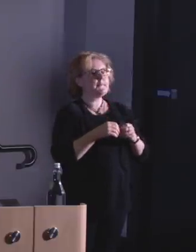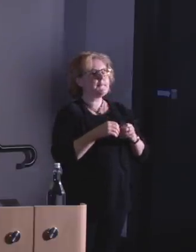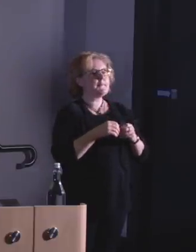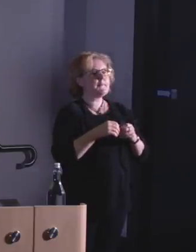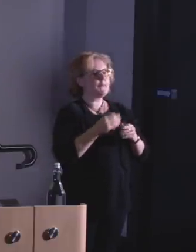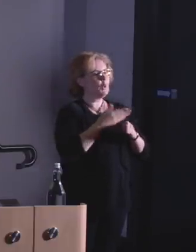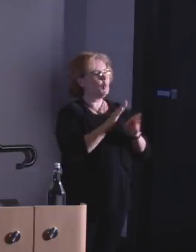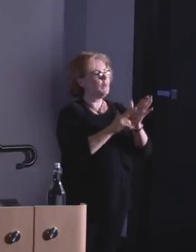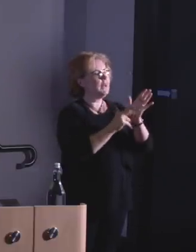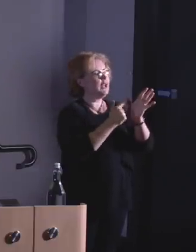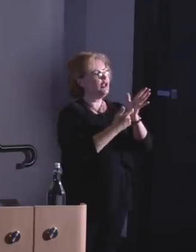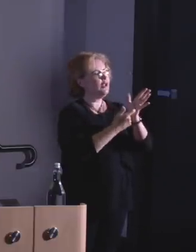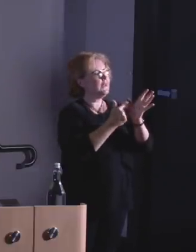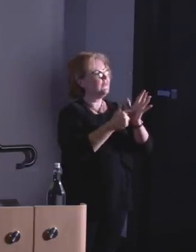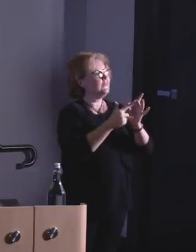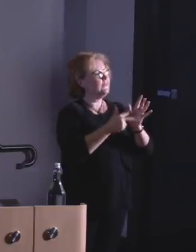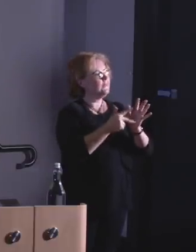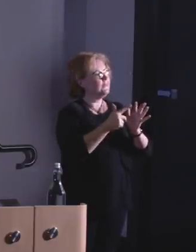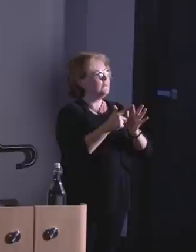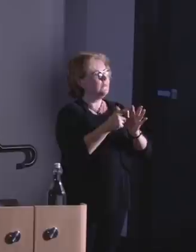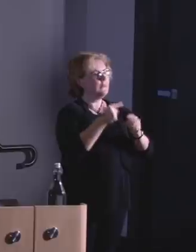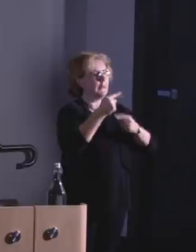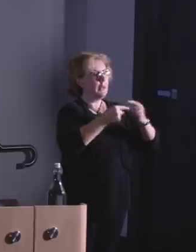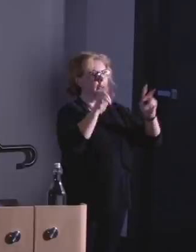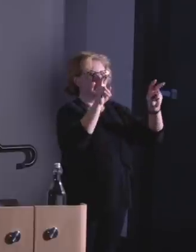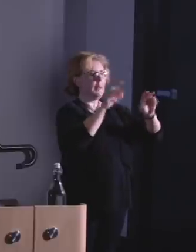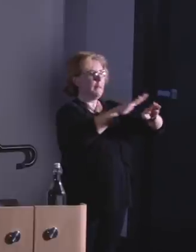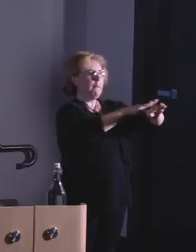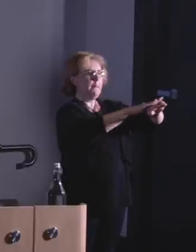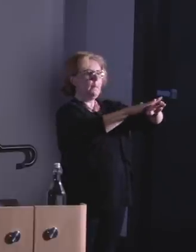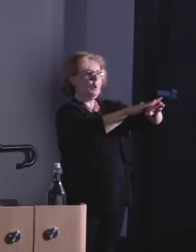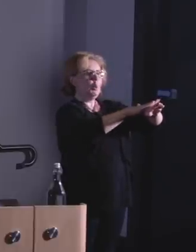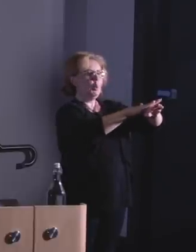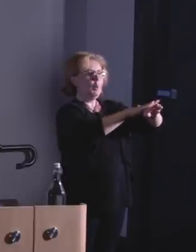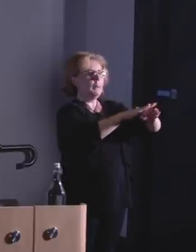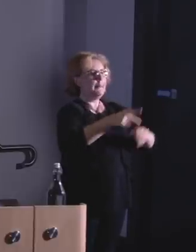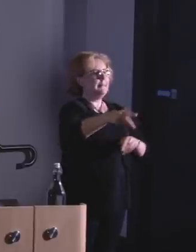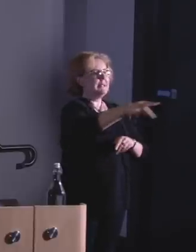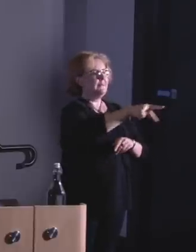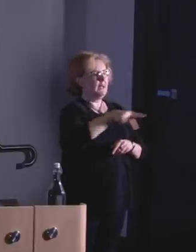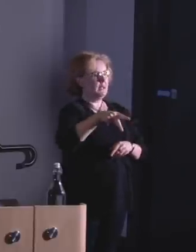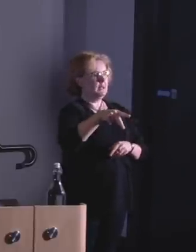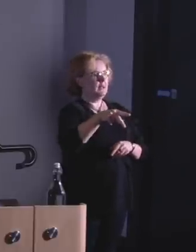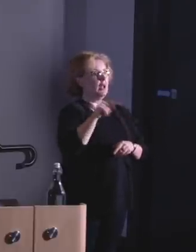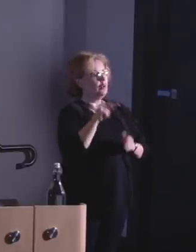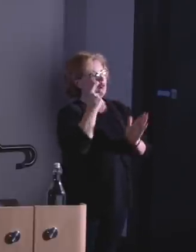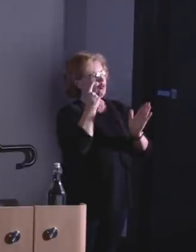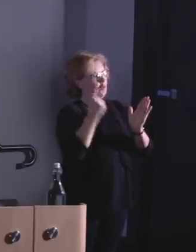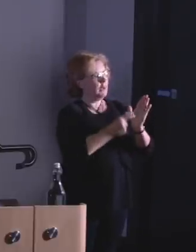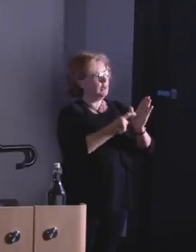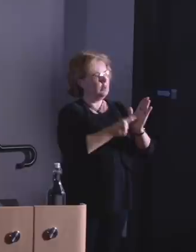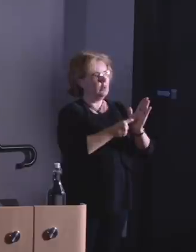And it's the new narrative is about the Blue Pacific. And the Blue Pacific recognizes